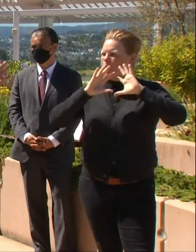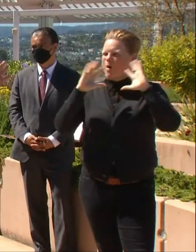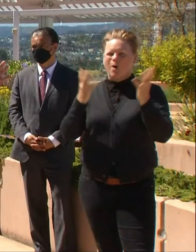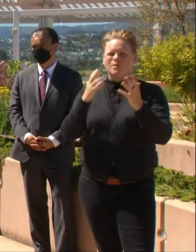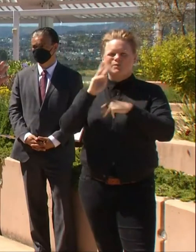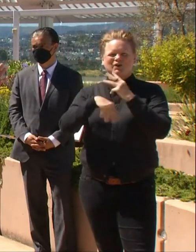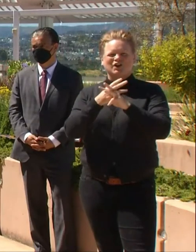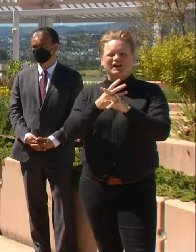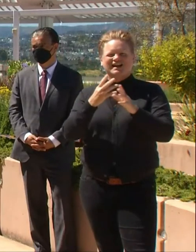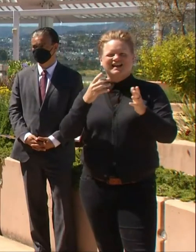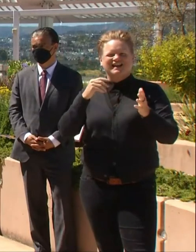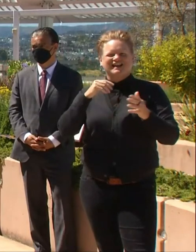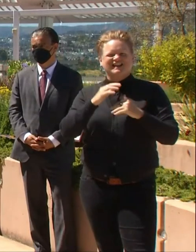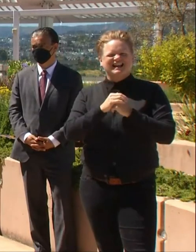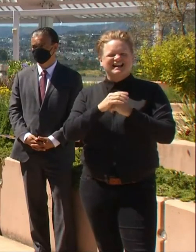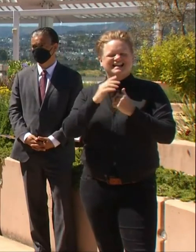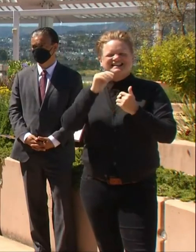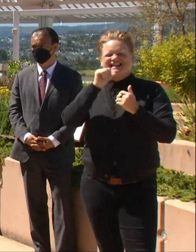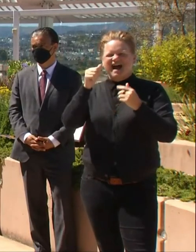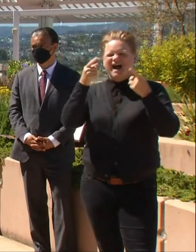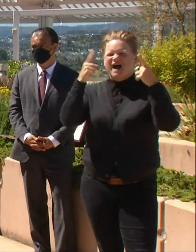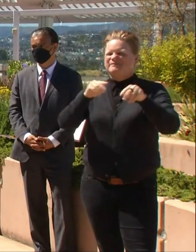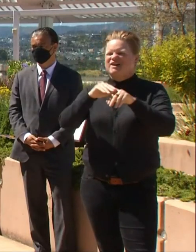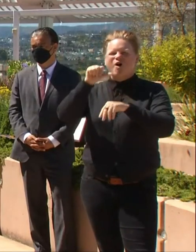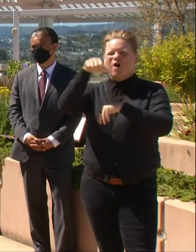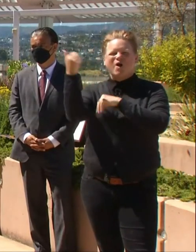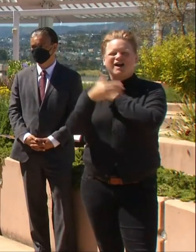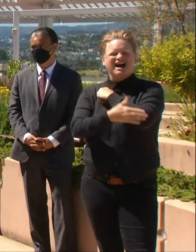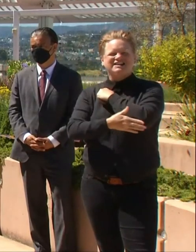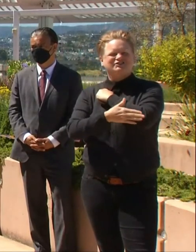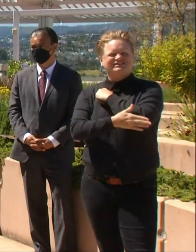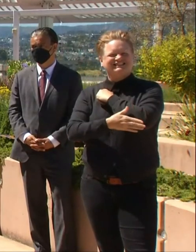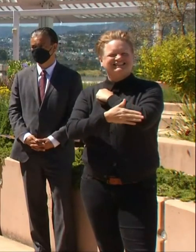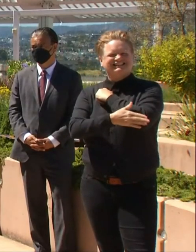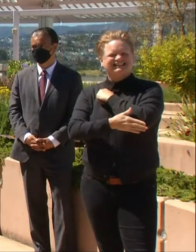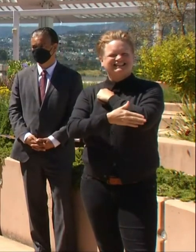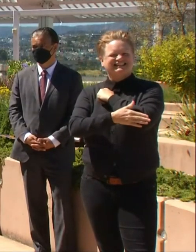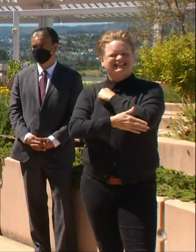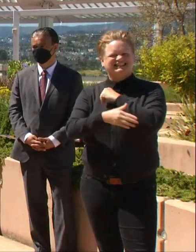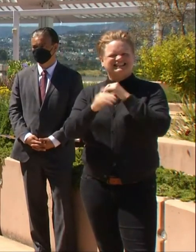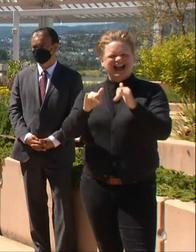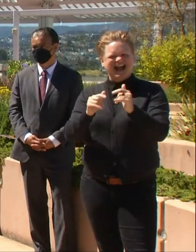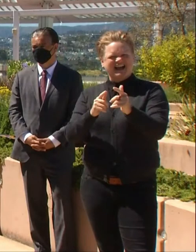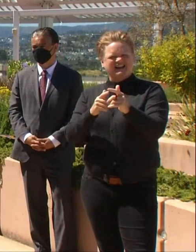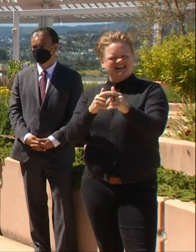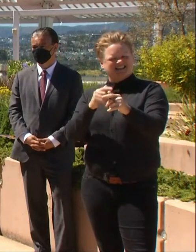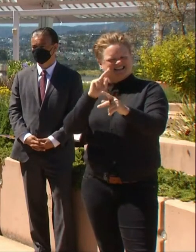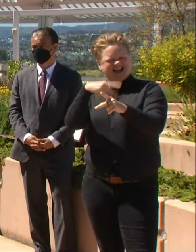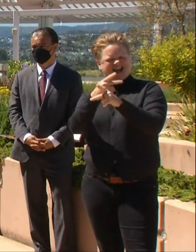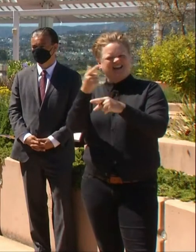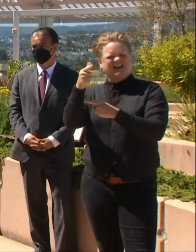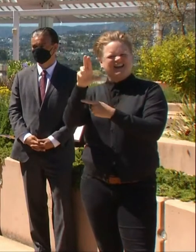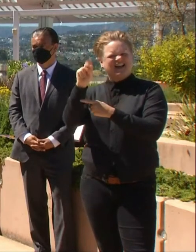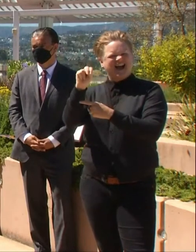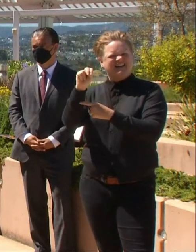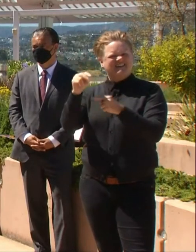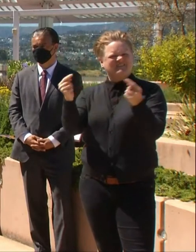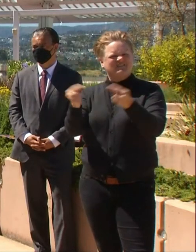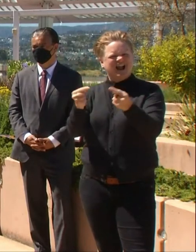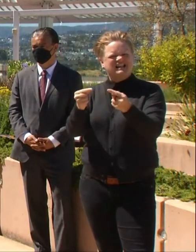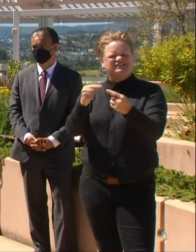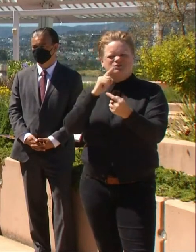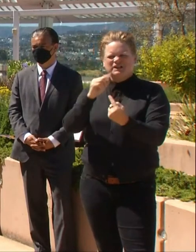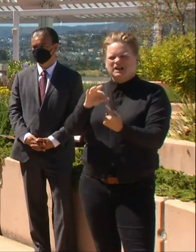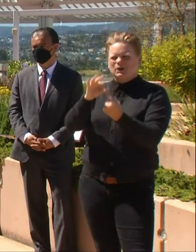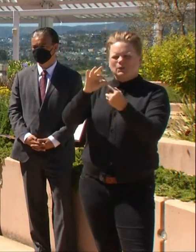rather any other country in the world. This is unique to the United States of America, and it doesn't have to be. In the spirit of Robin's comments, we're